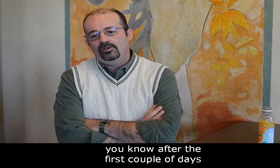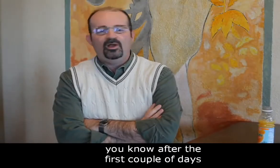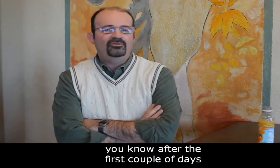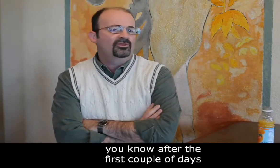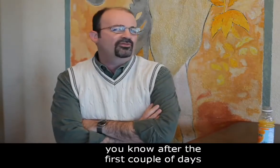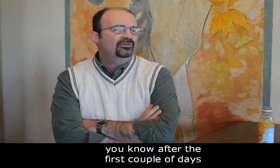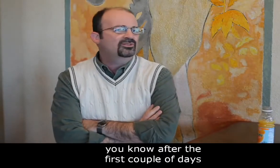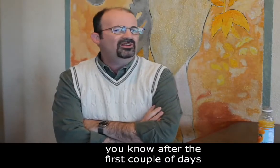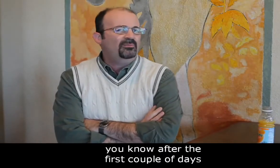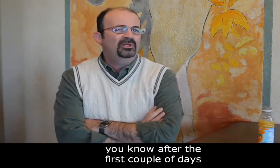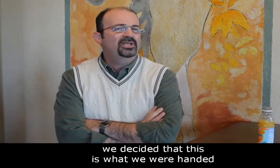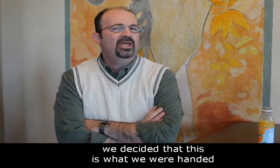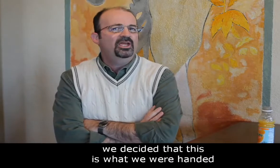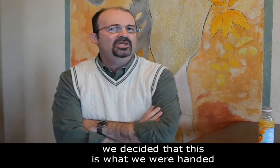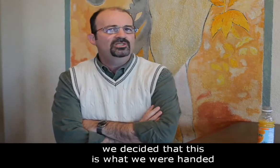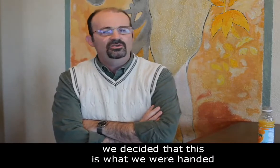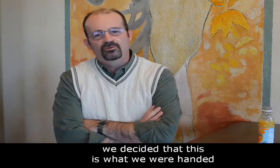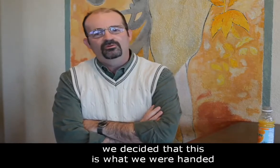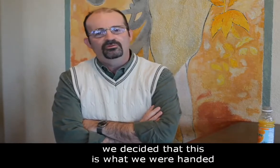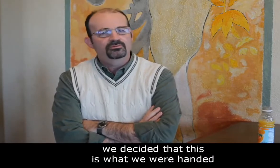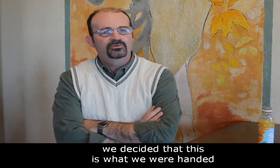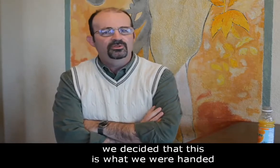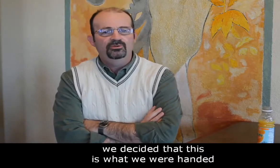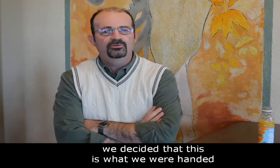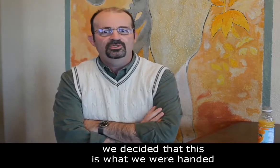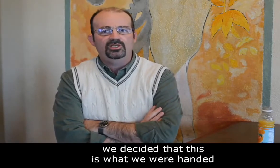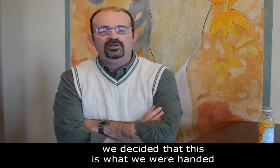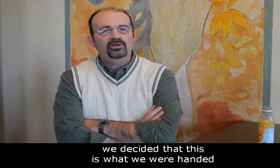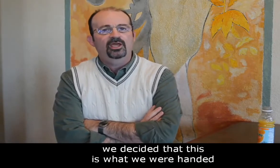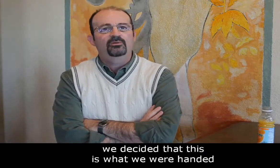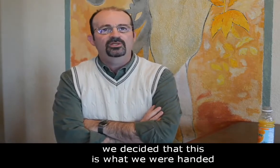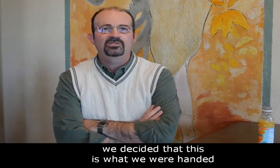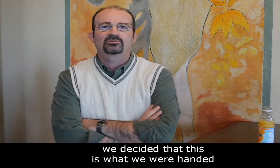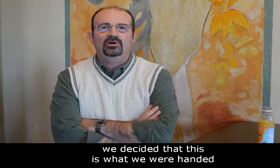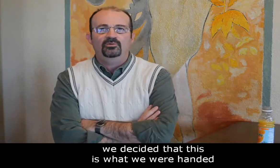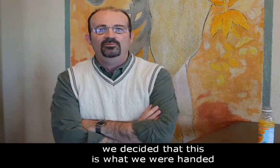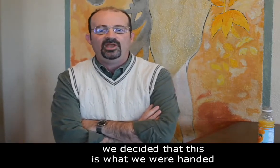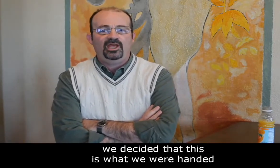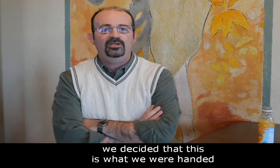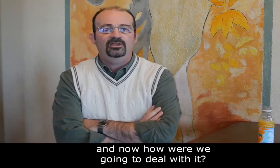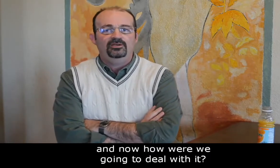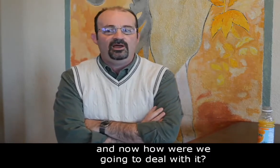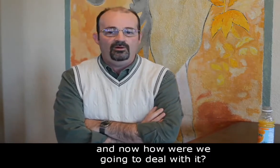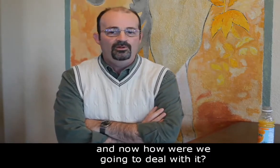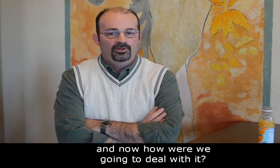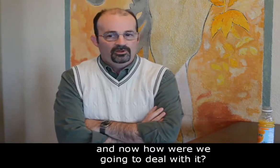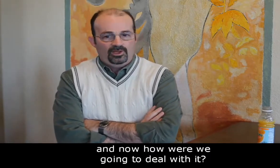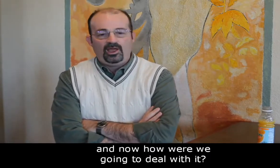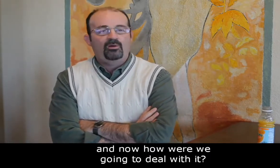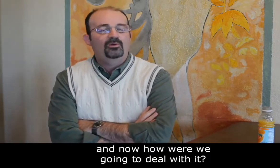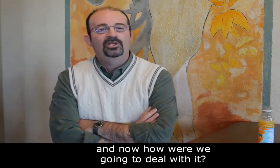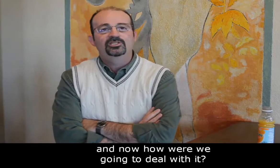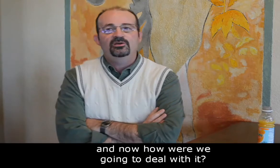After the first couple of days, you decide, okay, well, this is what we can handle, and now how are we going to deal with